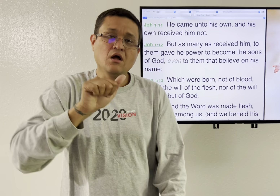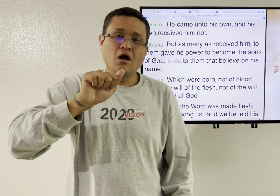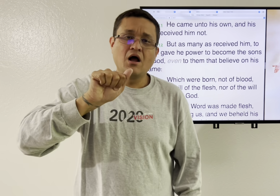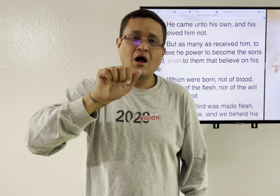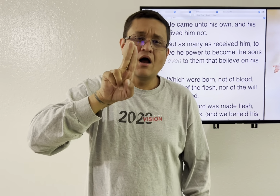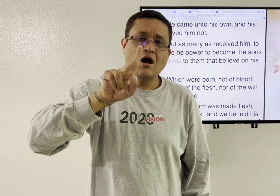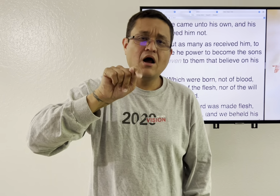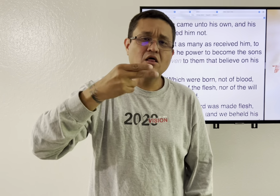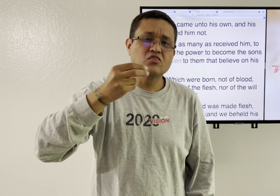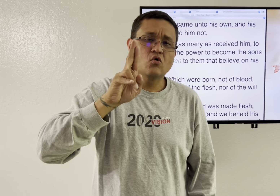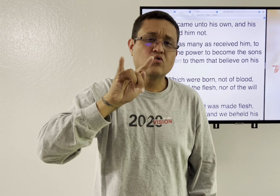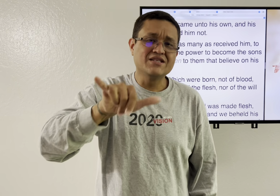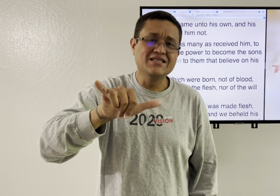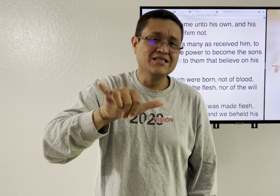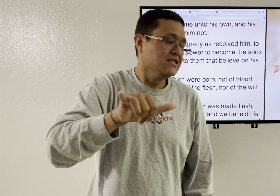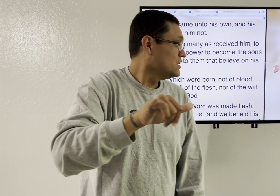meaning authority,